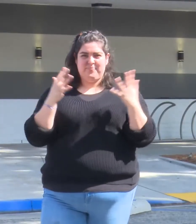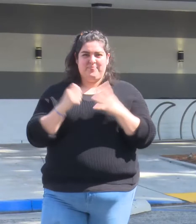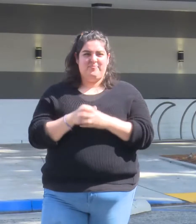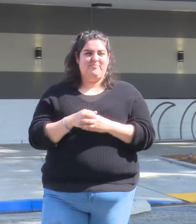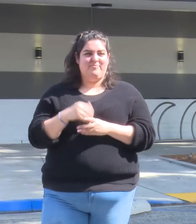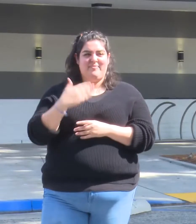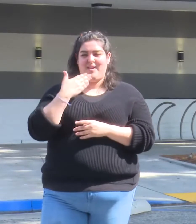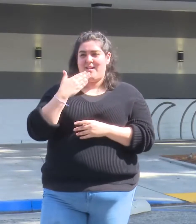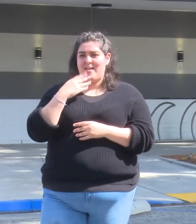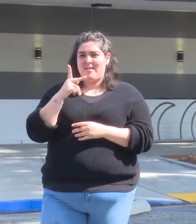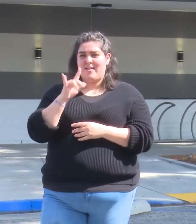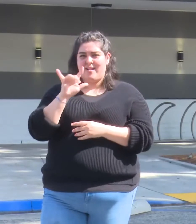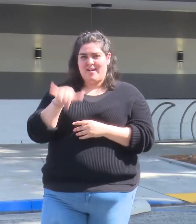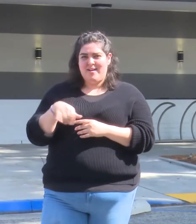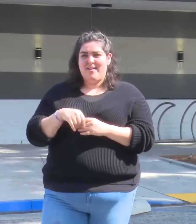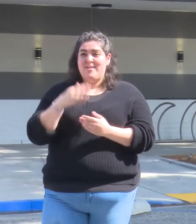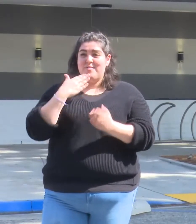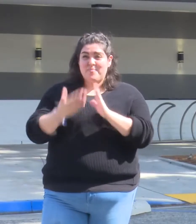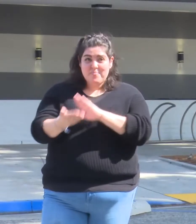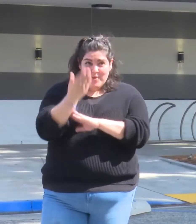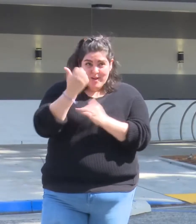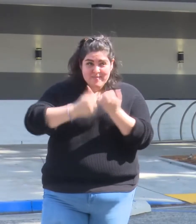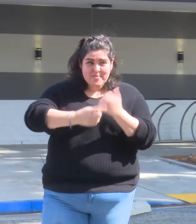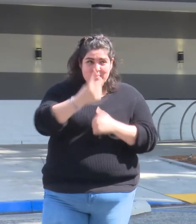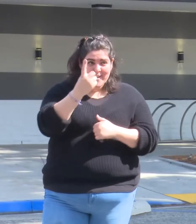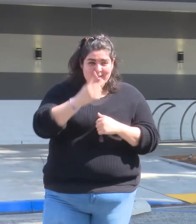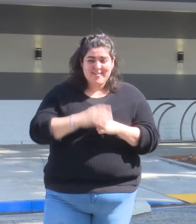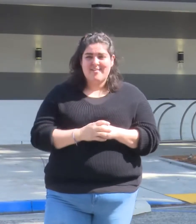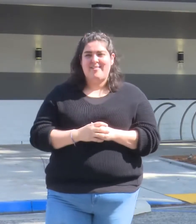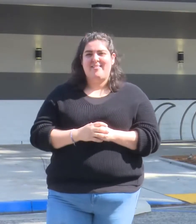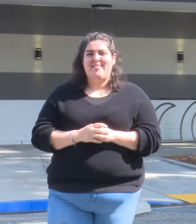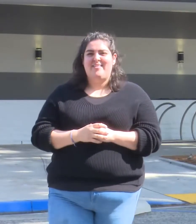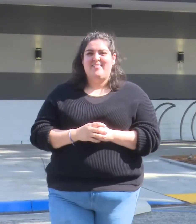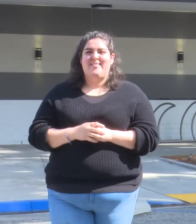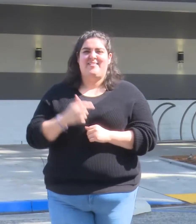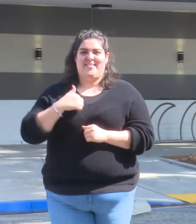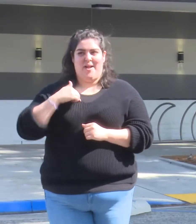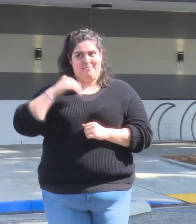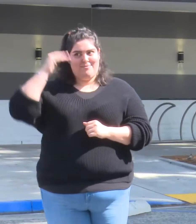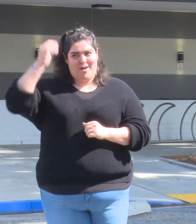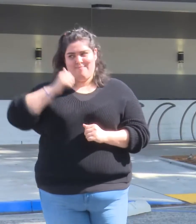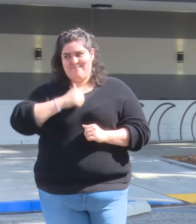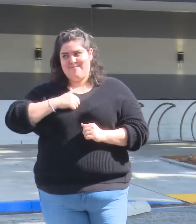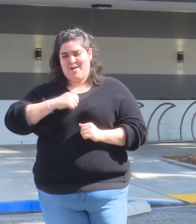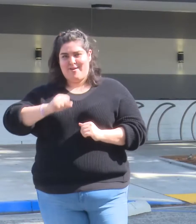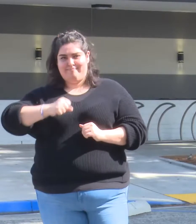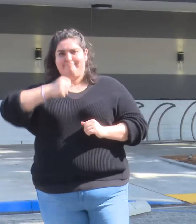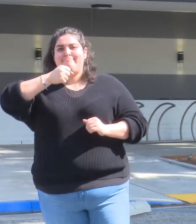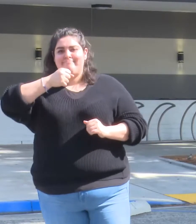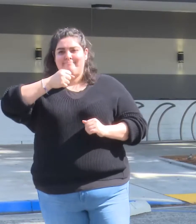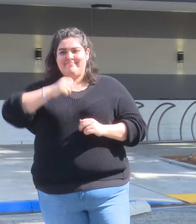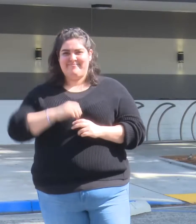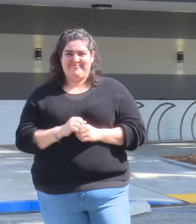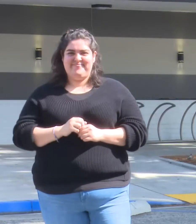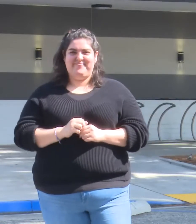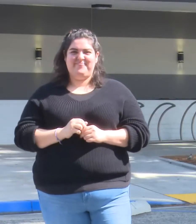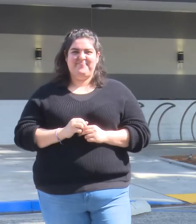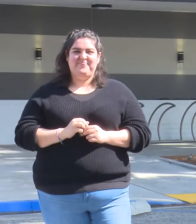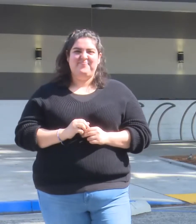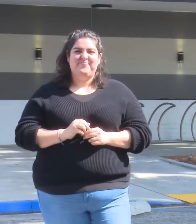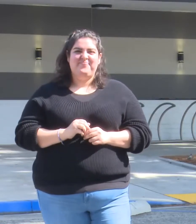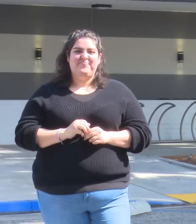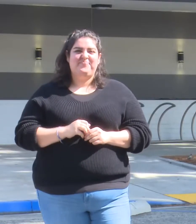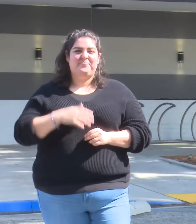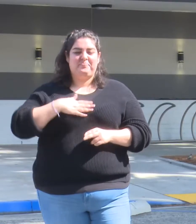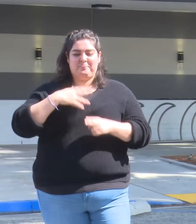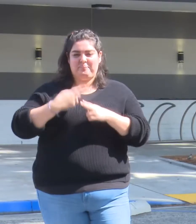Thank you, Kelly. Good morning, everybody. I'm a tall person too, so had to readjust the microphone.